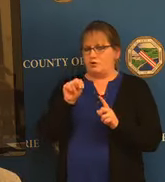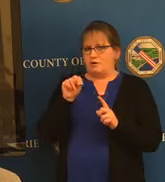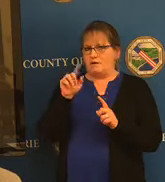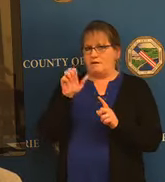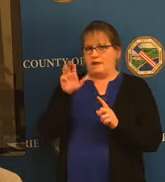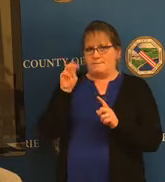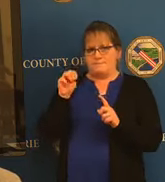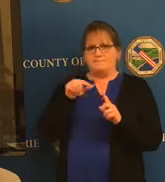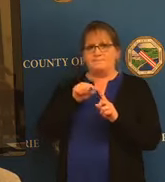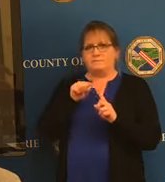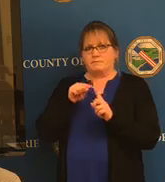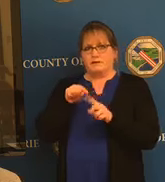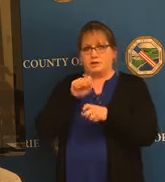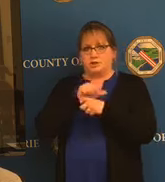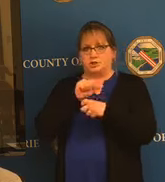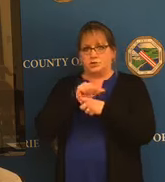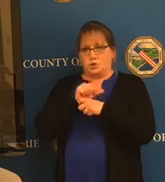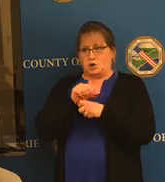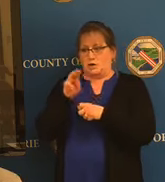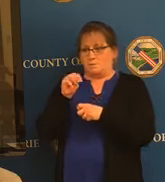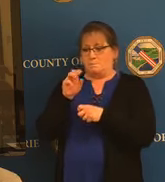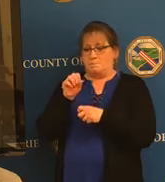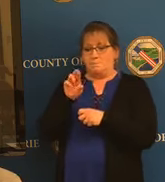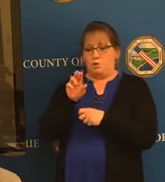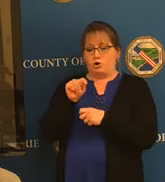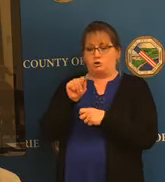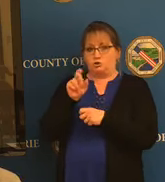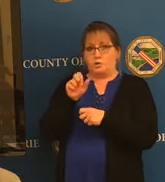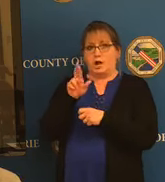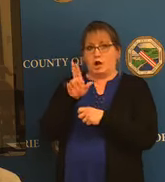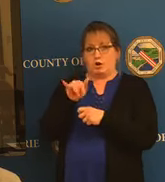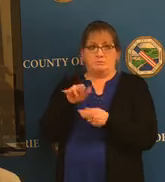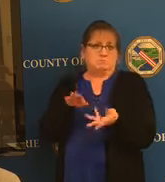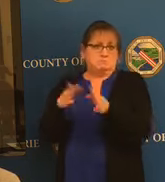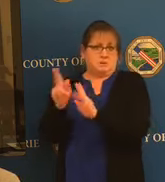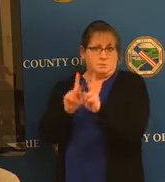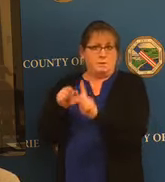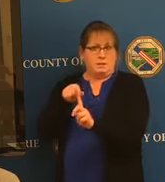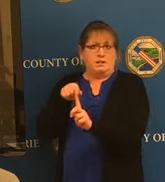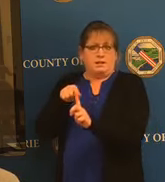mortuary status as a member, as he was called up from his